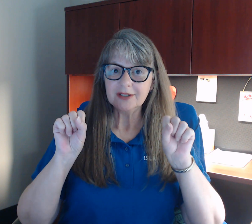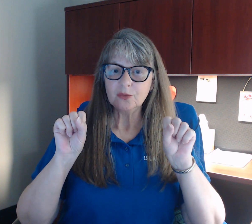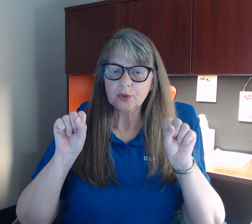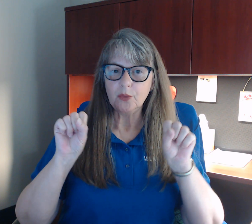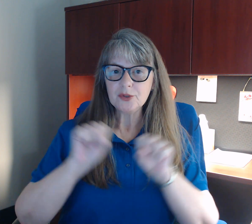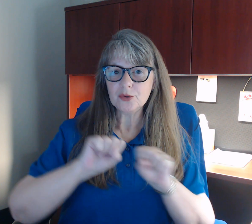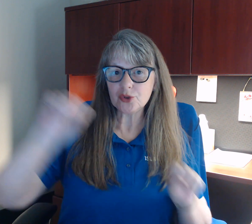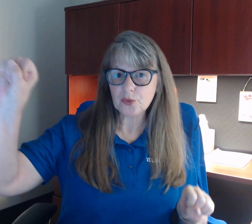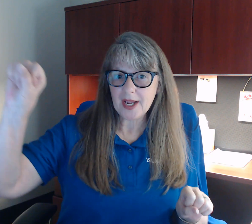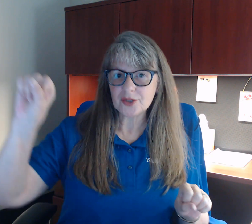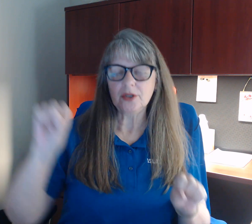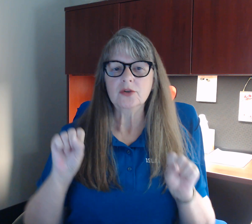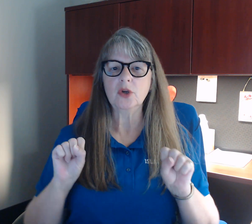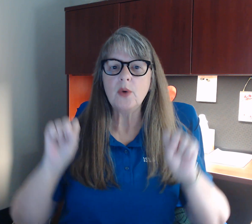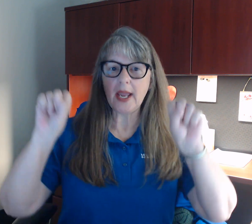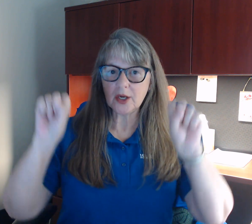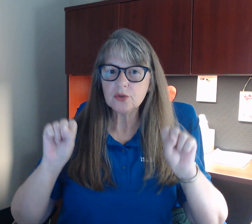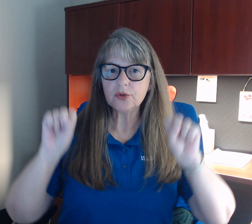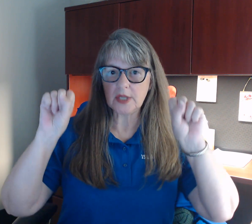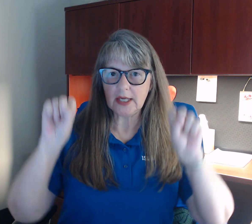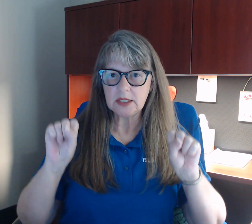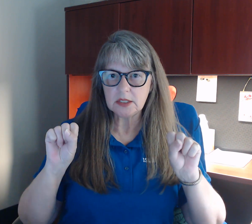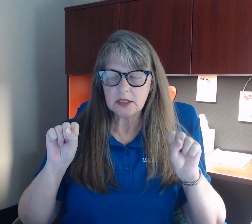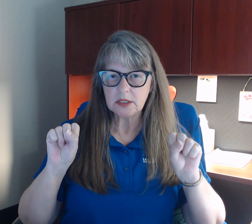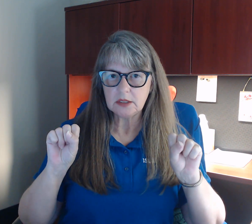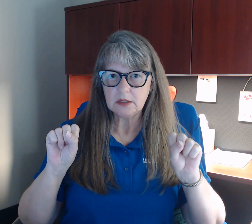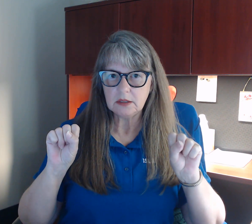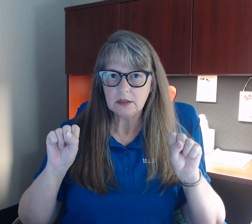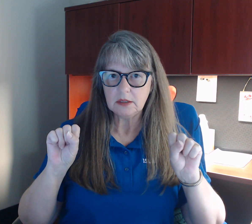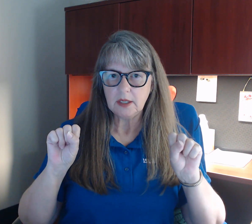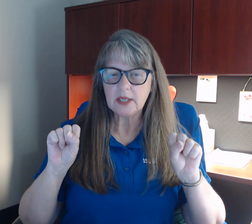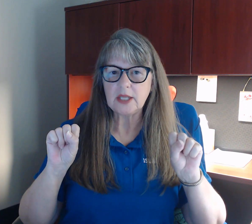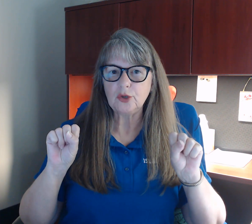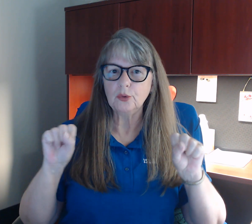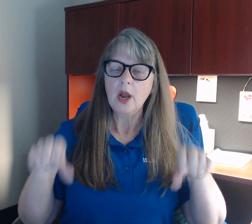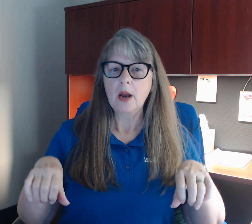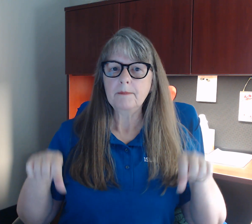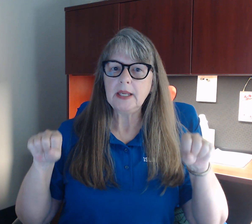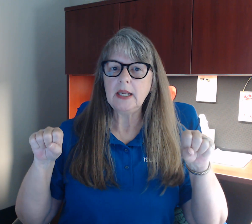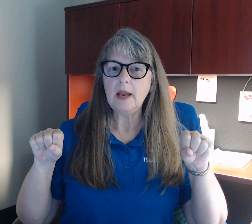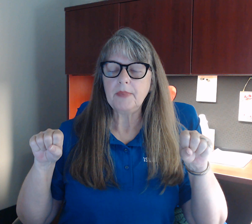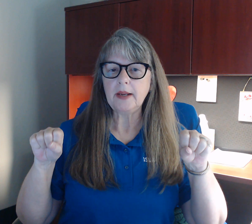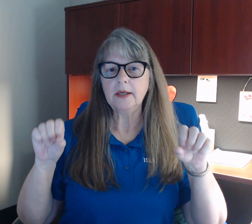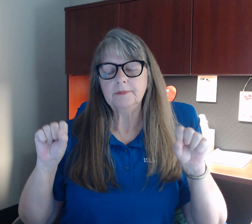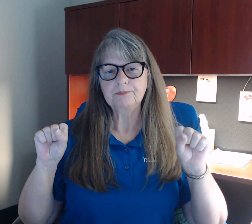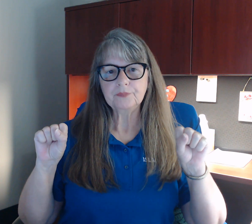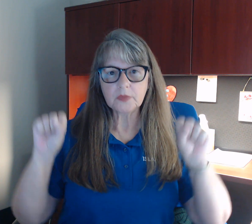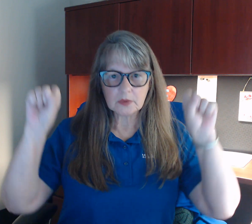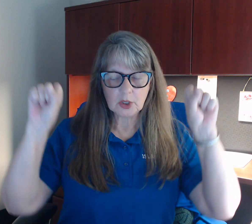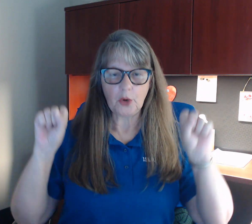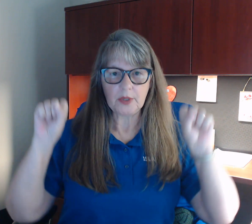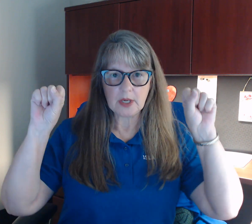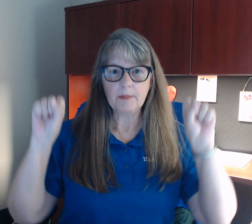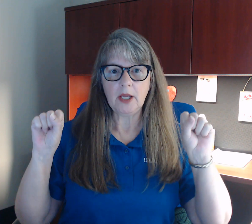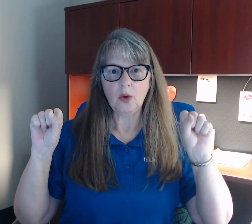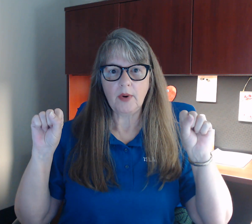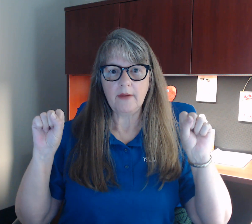we're going to stretch. So exercises, because like you're picking up like a dumbbell or whatever, so